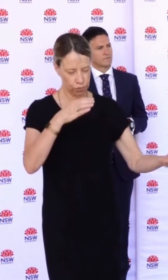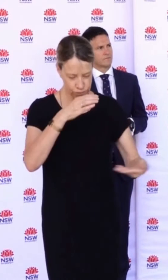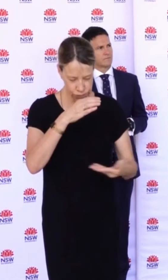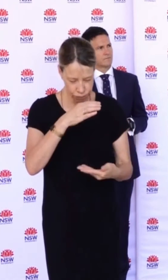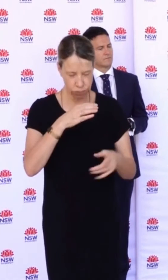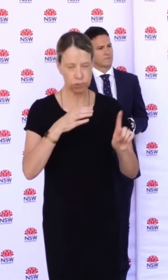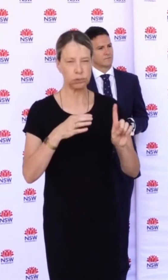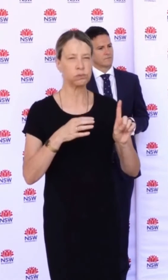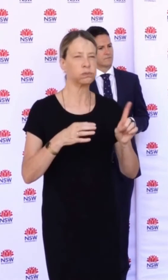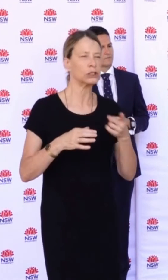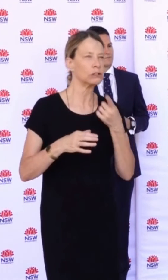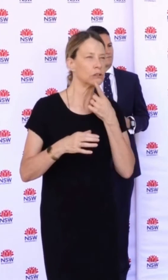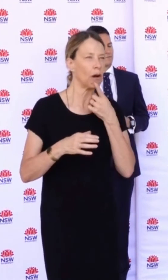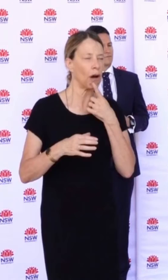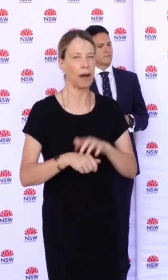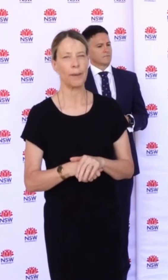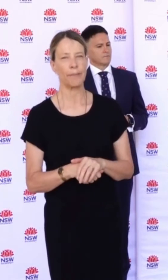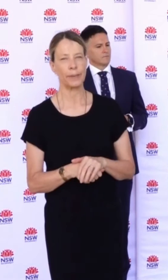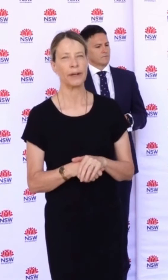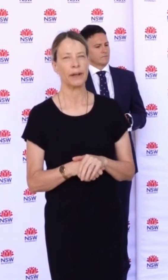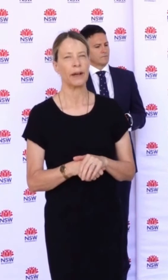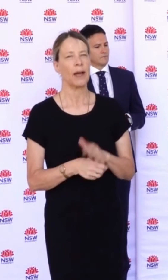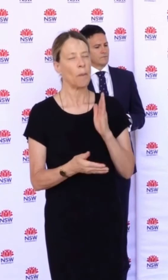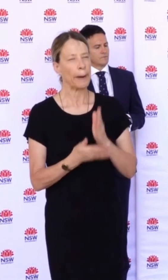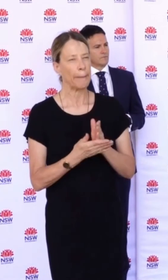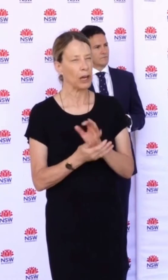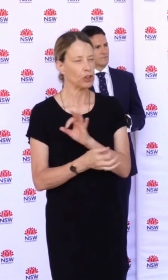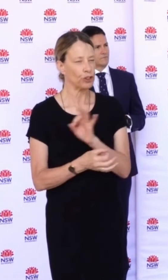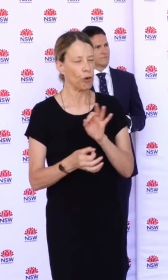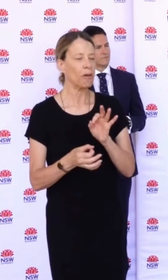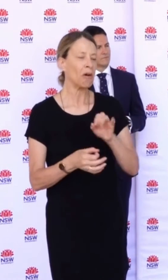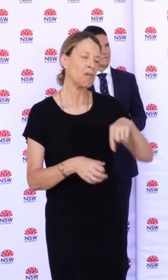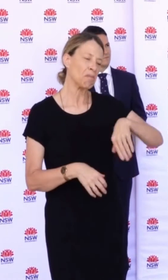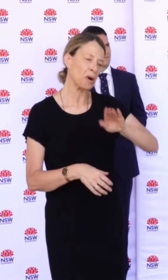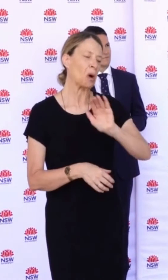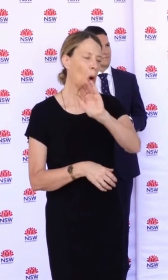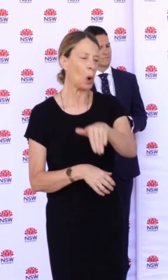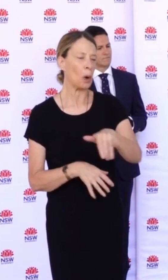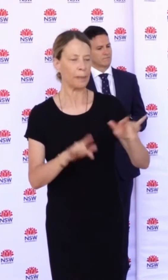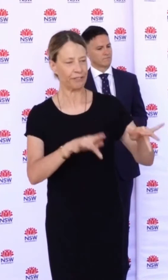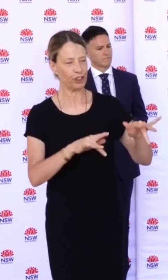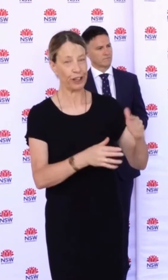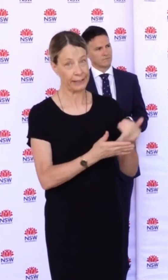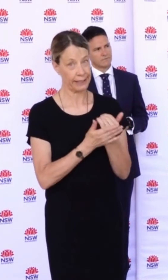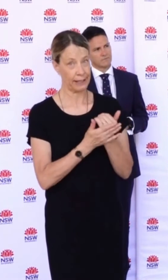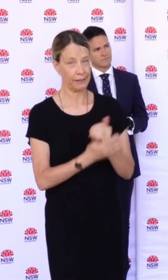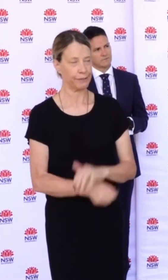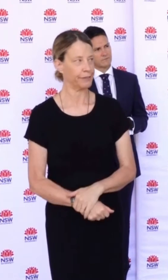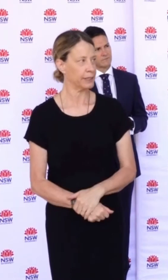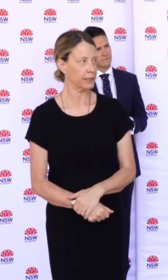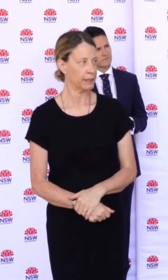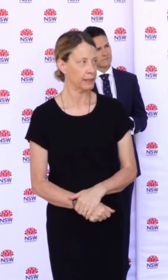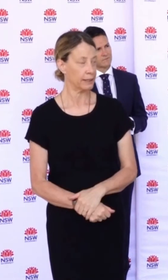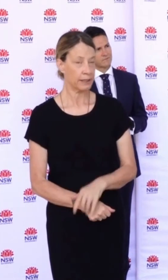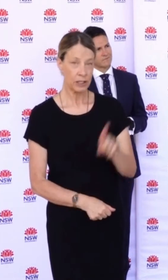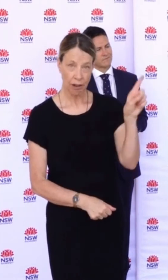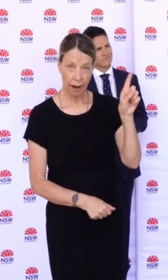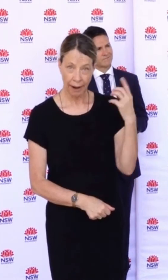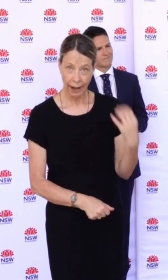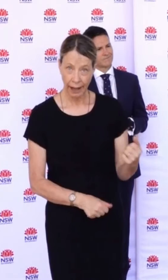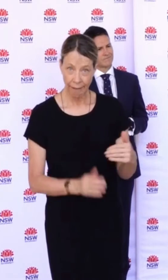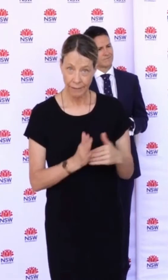Of those, 14 remain in the special health accommodation. We have processes in place where